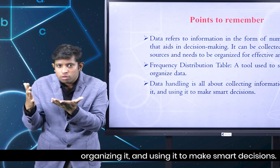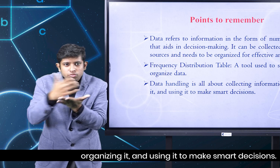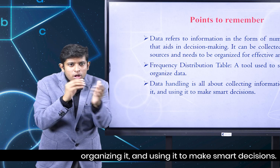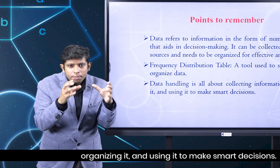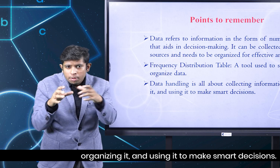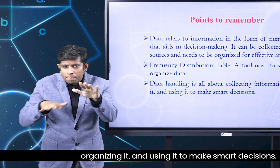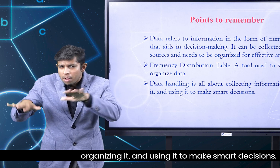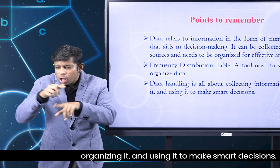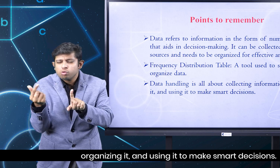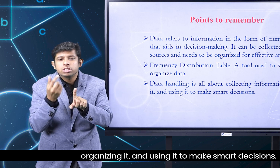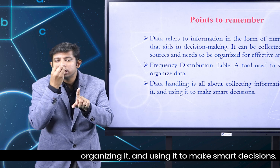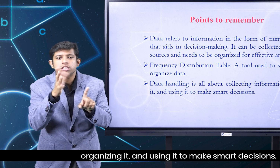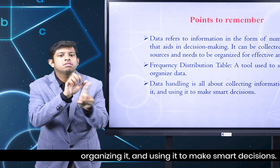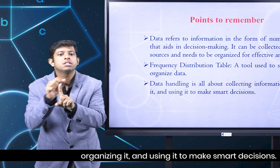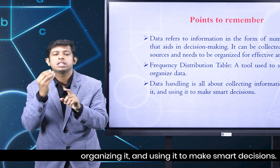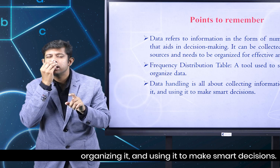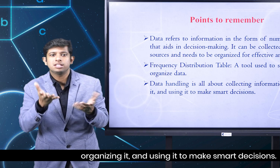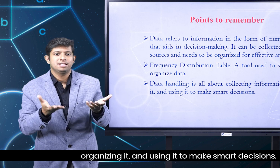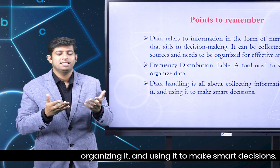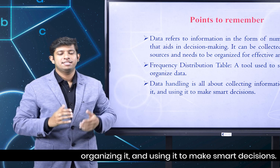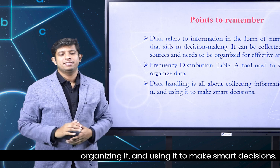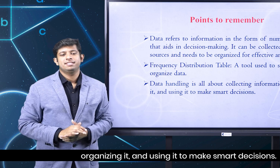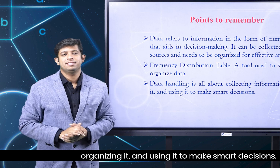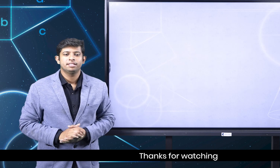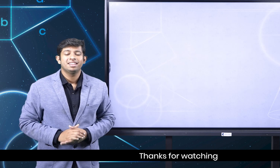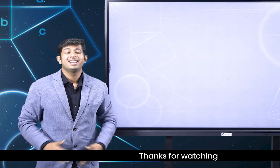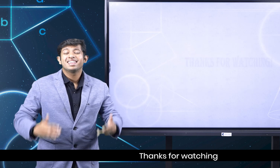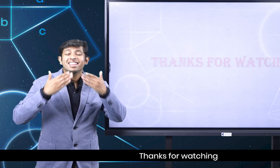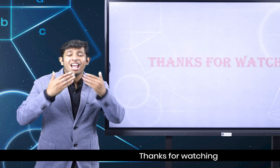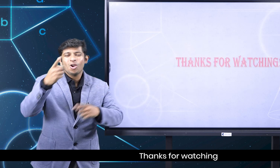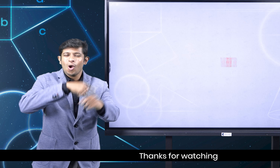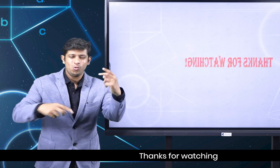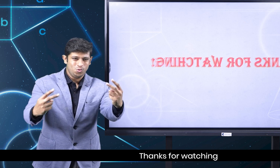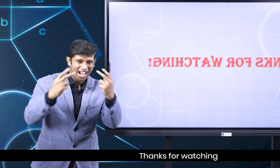Thanks for watching.